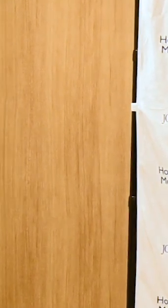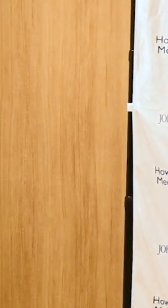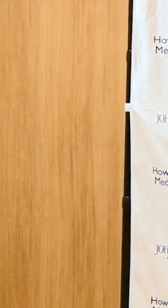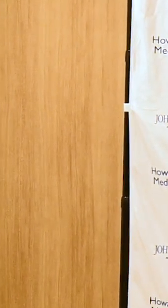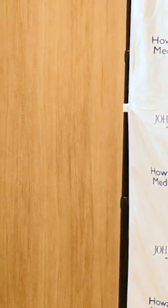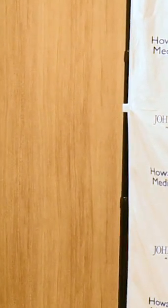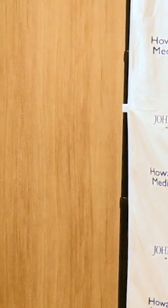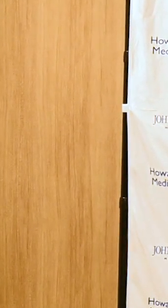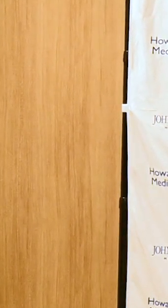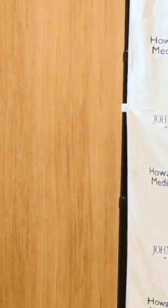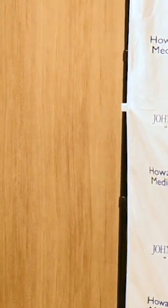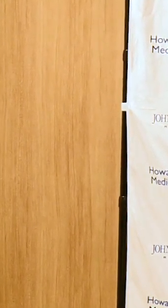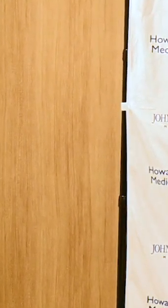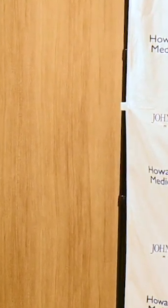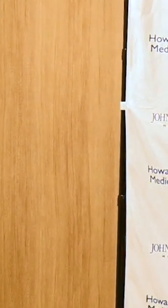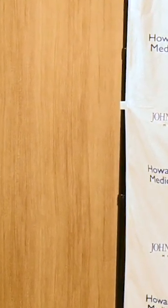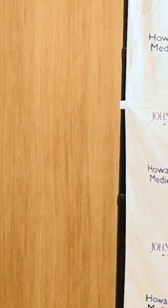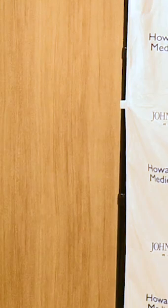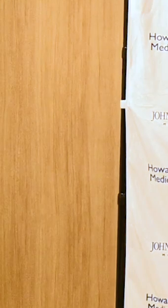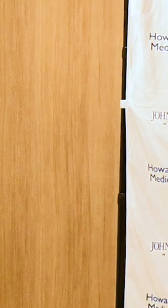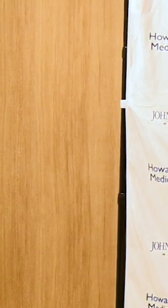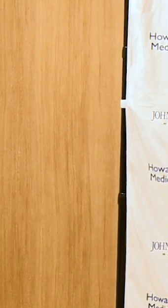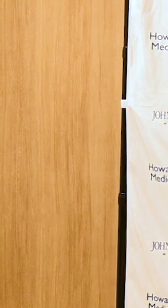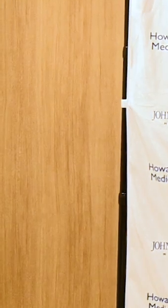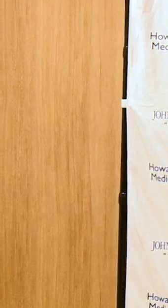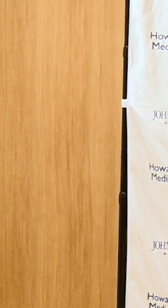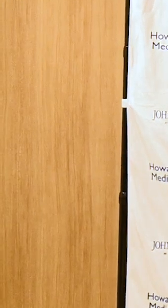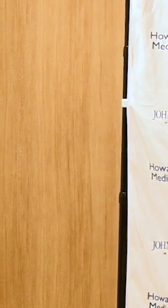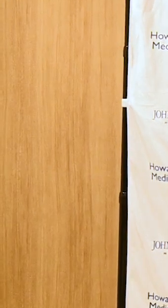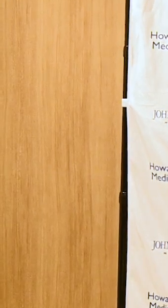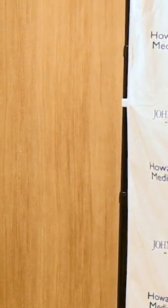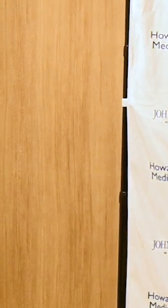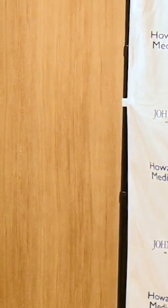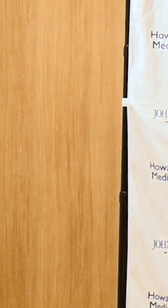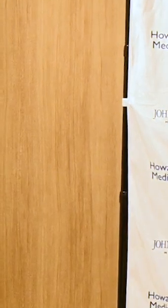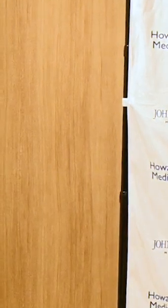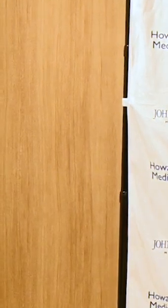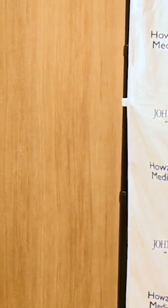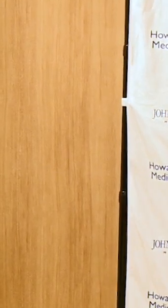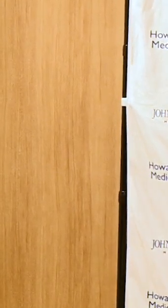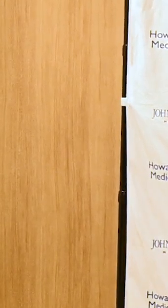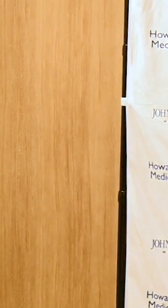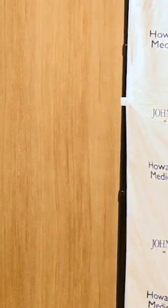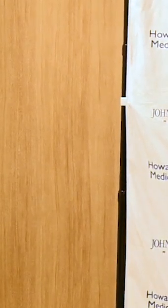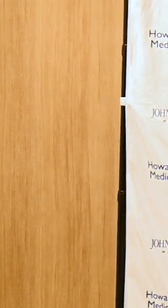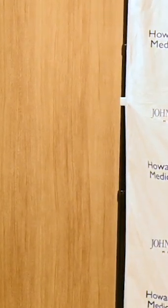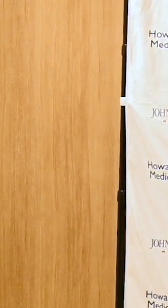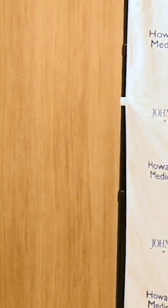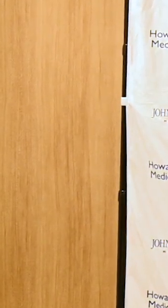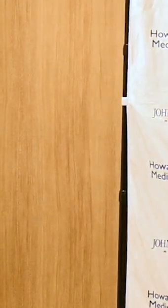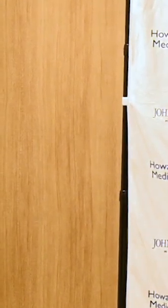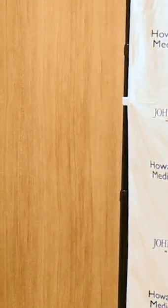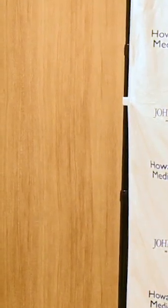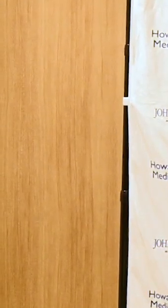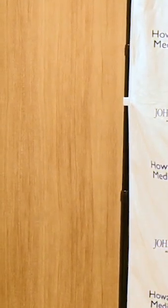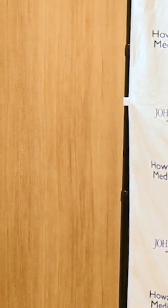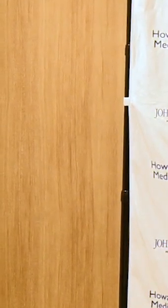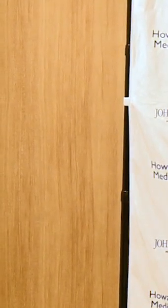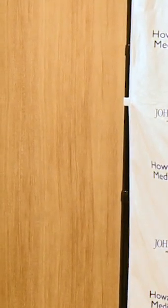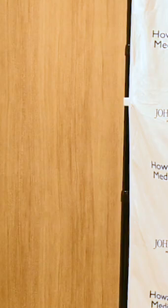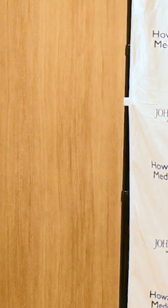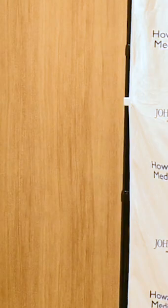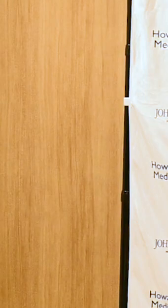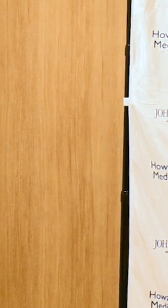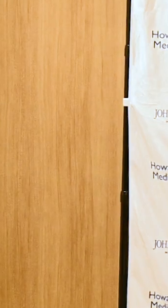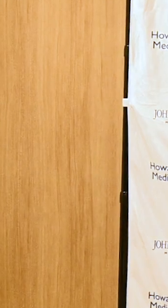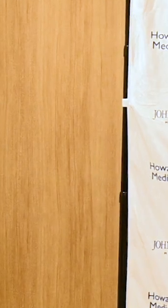Charlie Miller, and the Rotary Club of Columbia. So behind the scenes, none of this would be possible without the